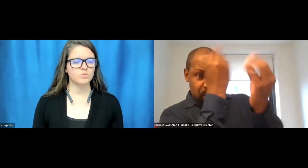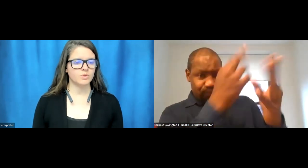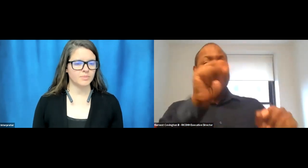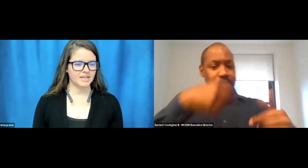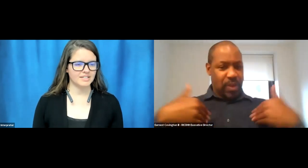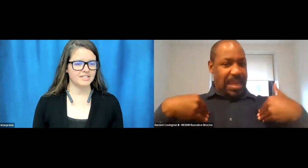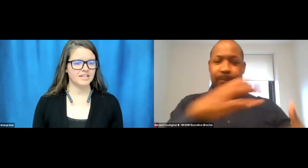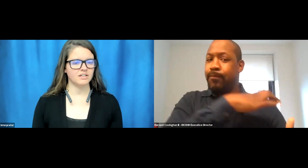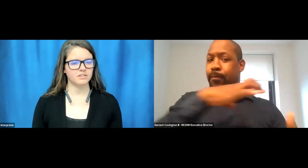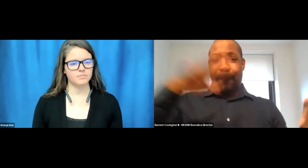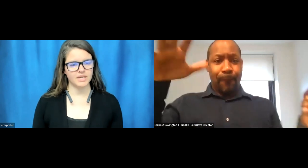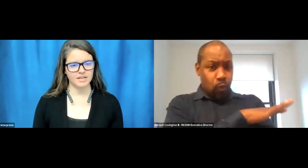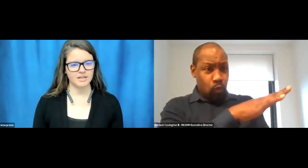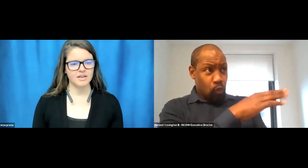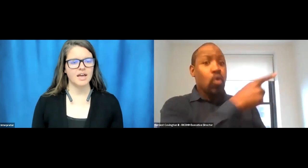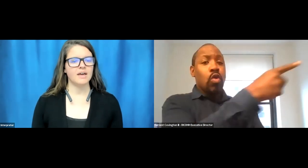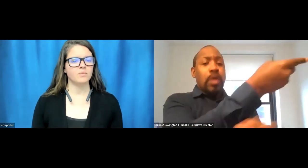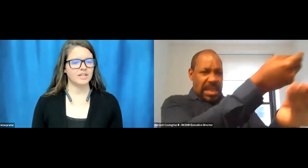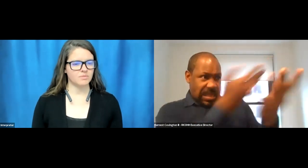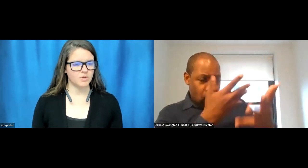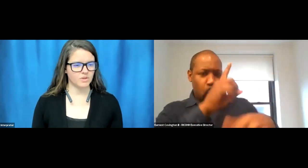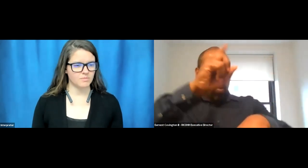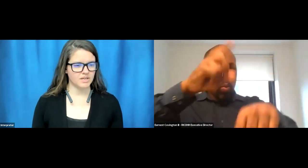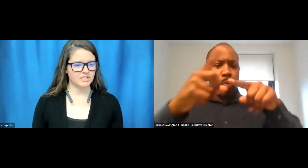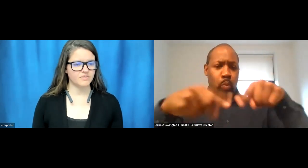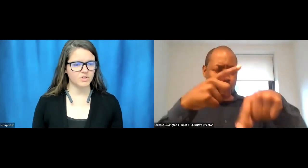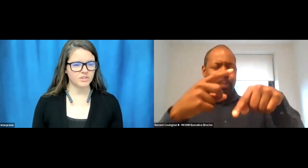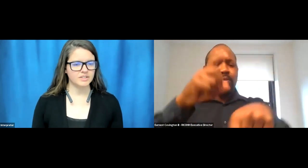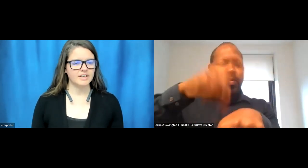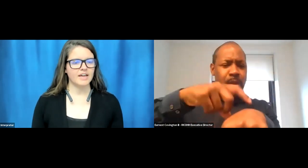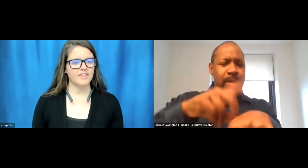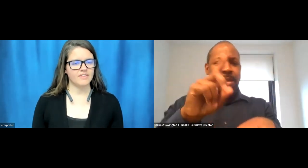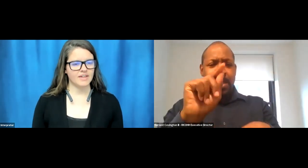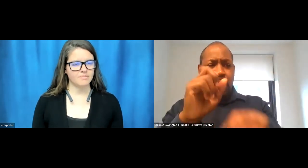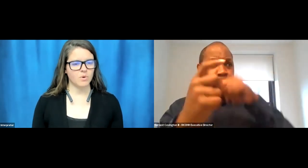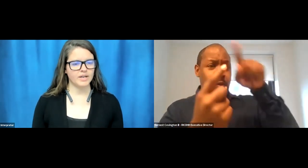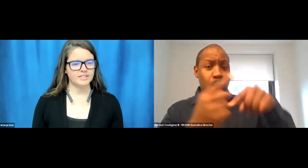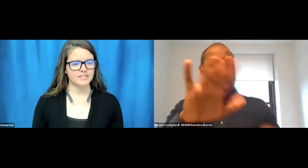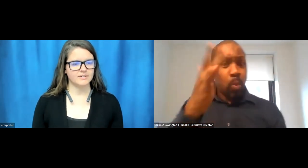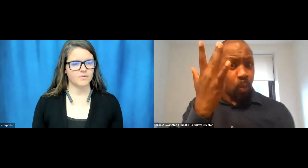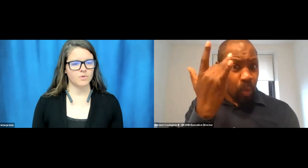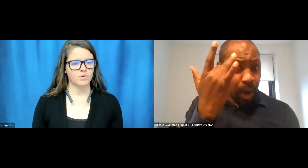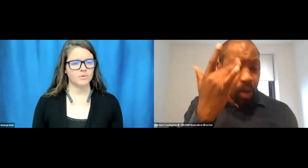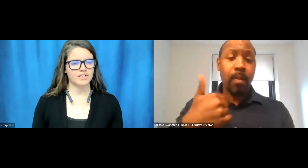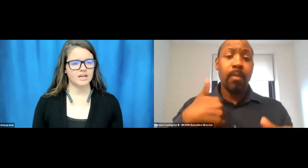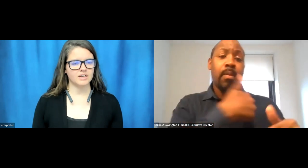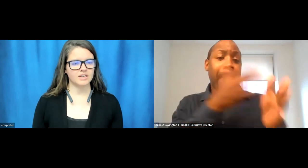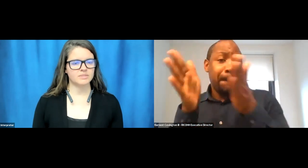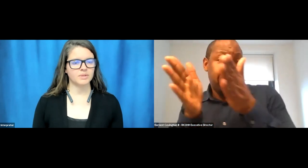will be an ATTL meeting and we'd let them know the committee is full. And then at that point, we would explain